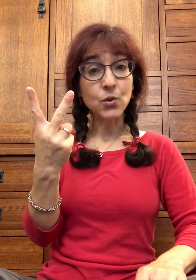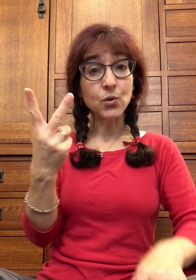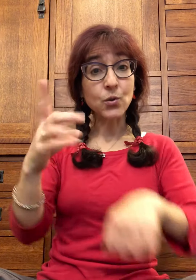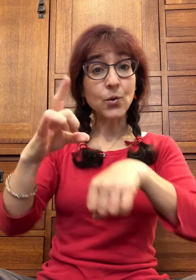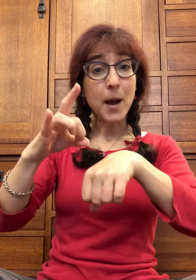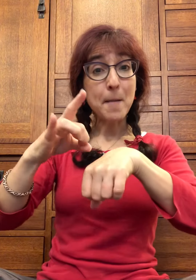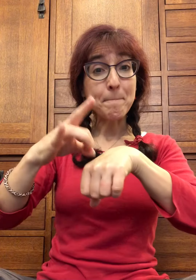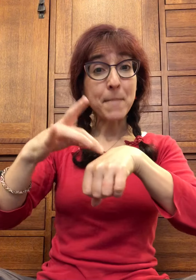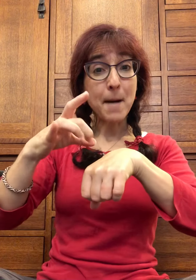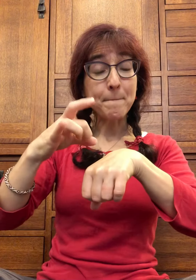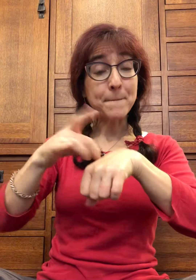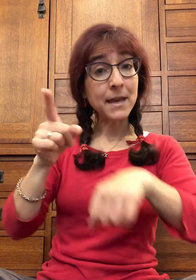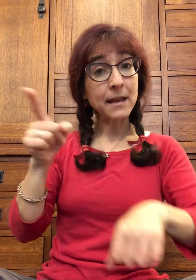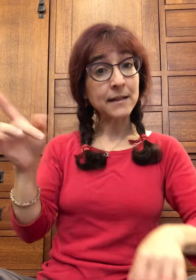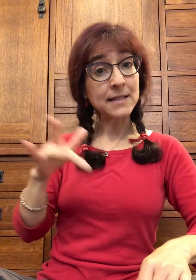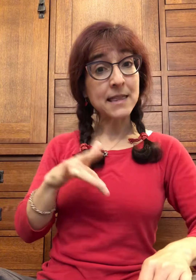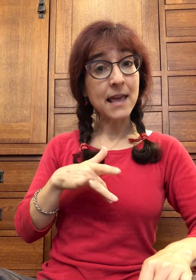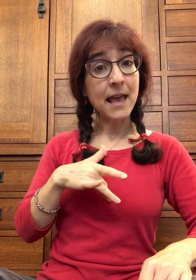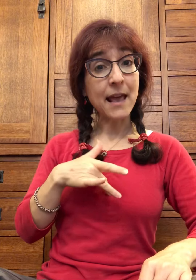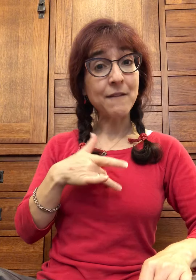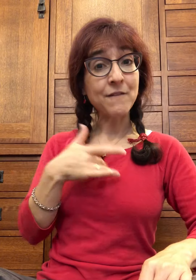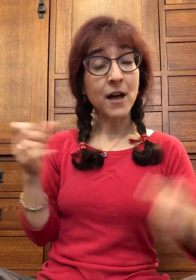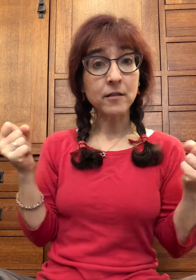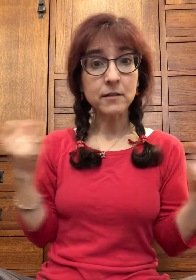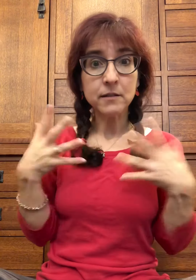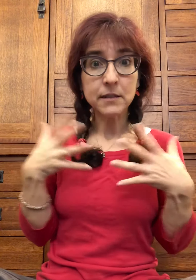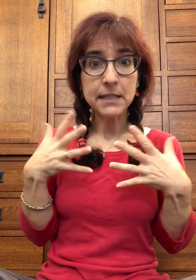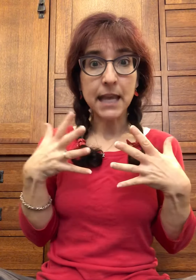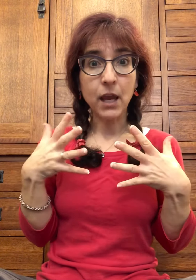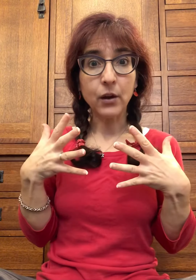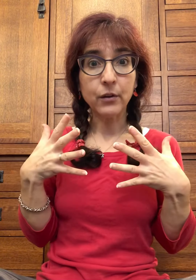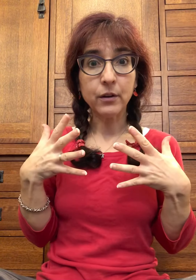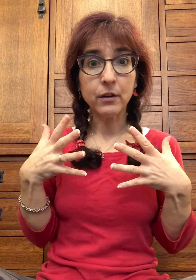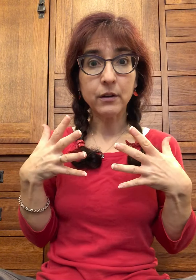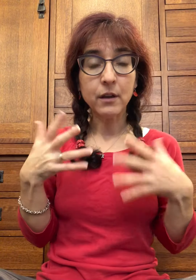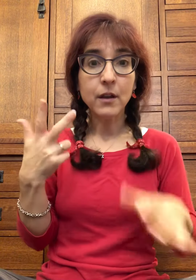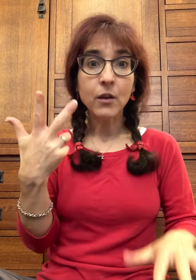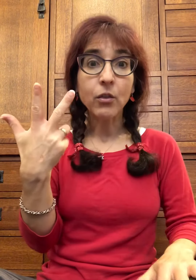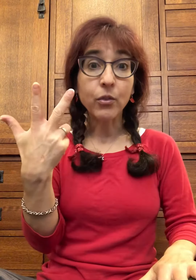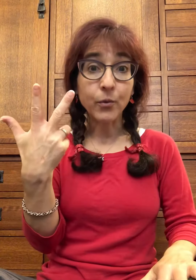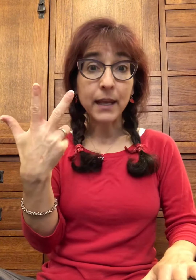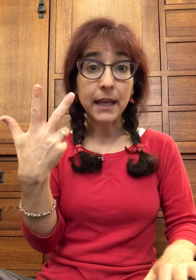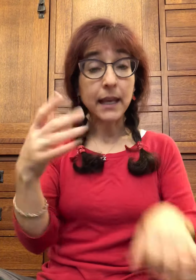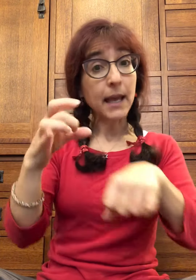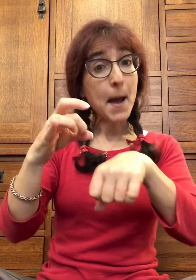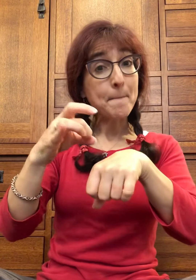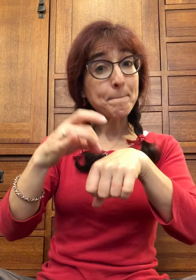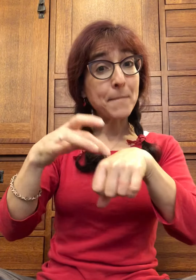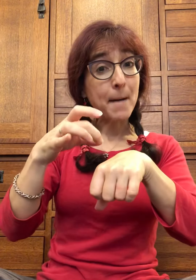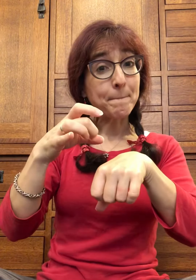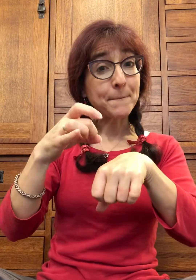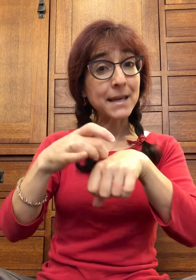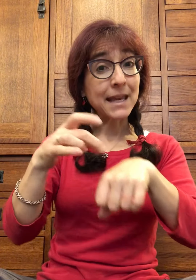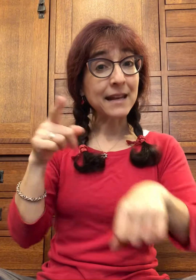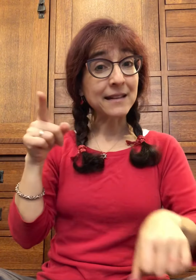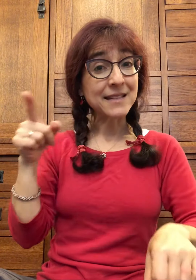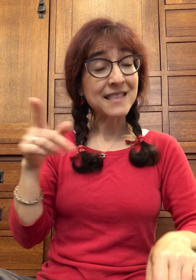Two pumpkins, they felt scared. Three pumpkins,